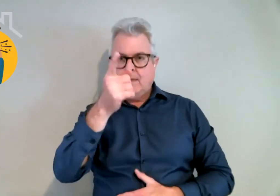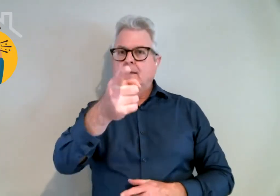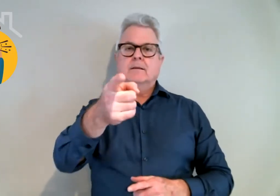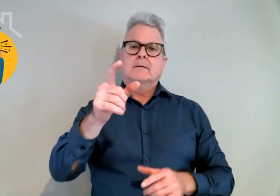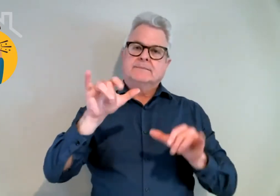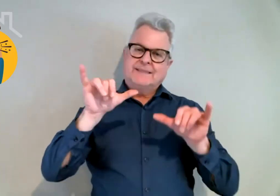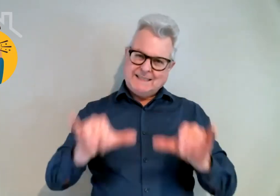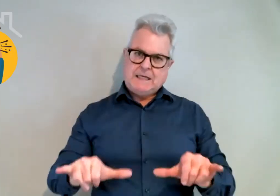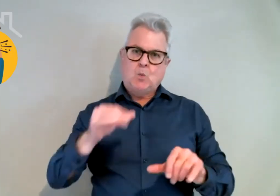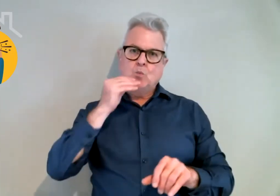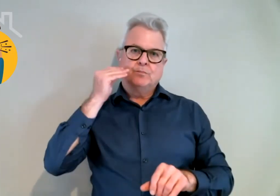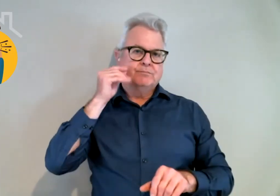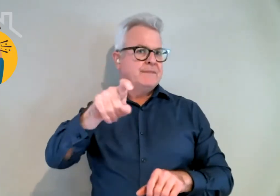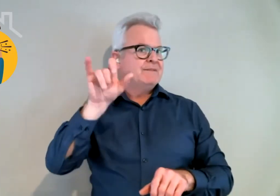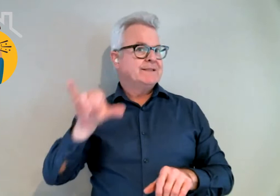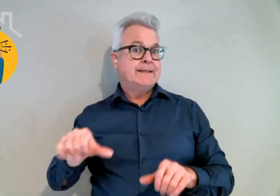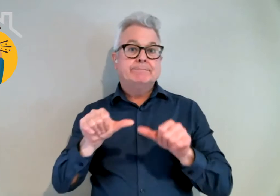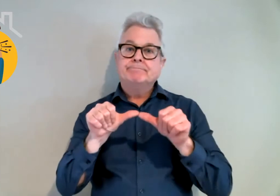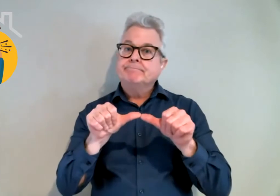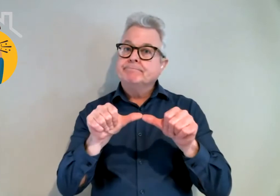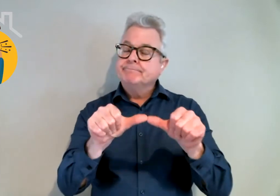If you are still symptomatic, you need to remain home